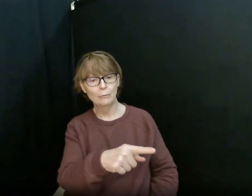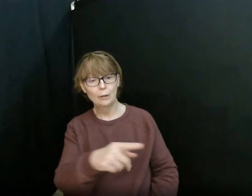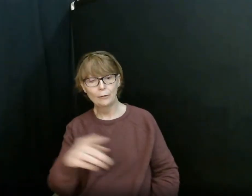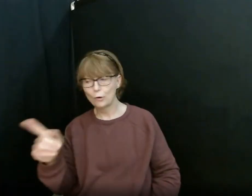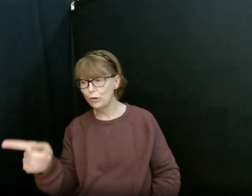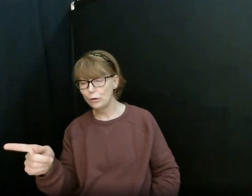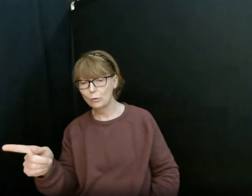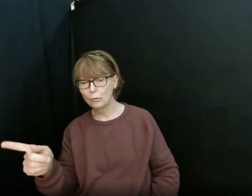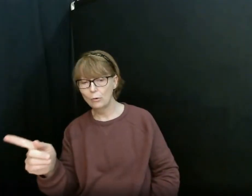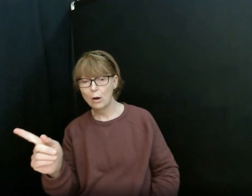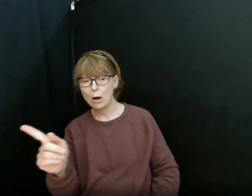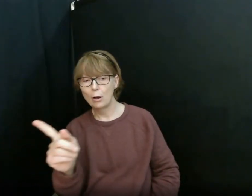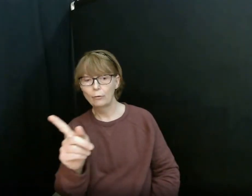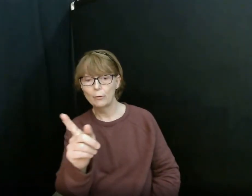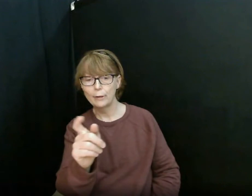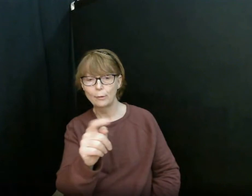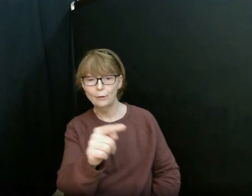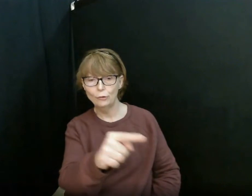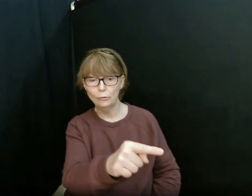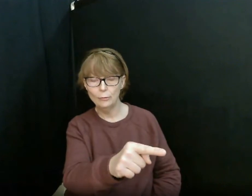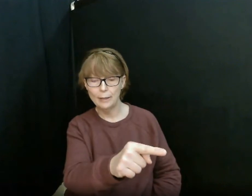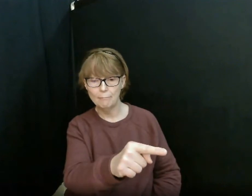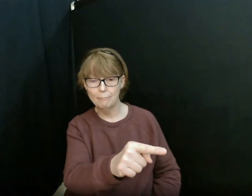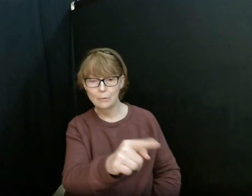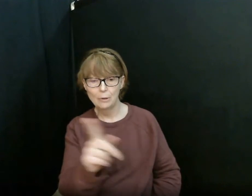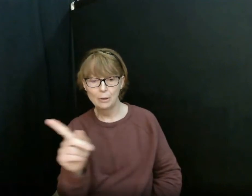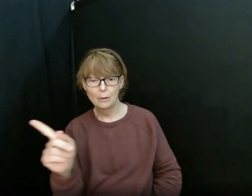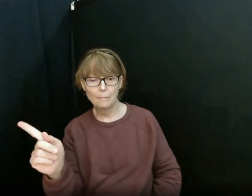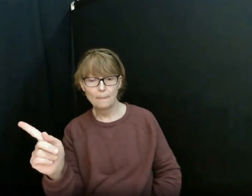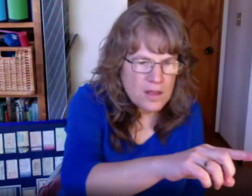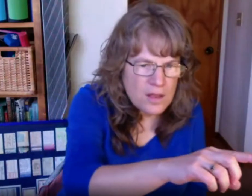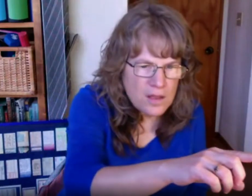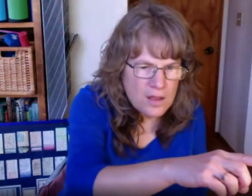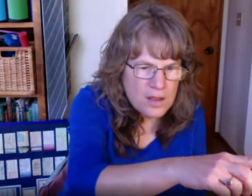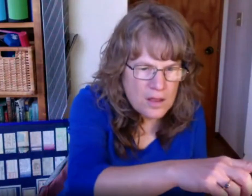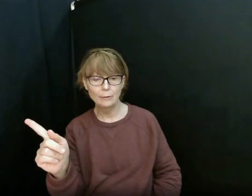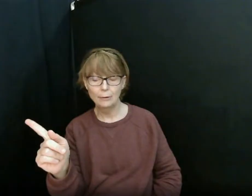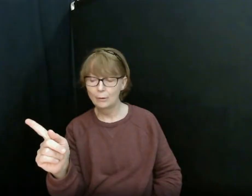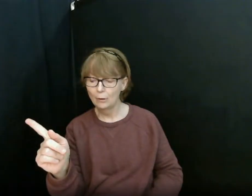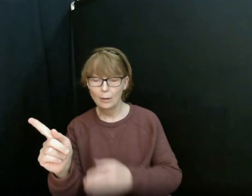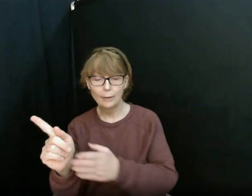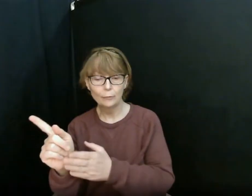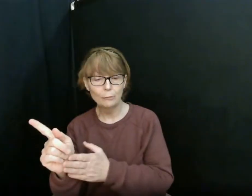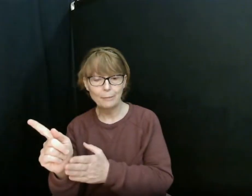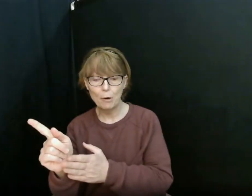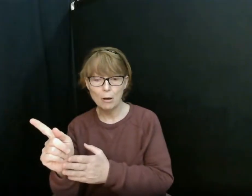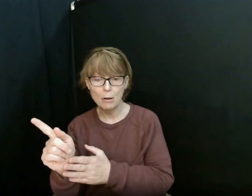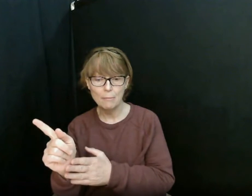So you are throwing the question to him. Okay. So your hand is going to be palm.